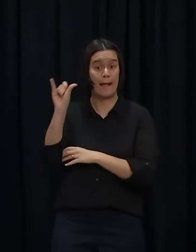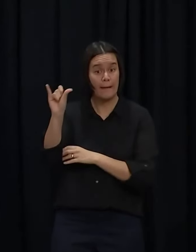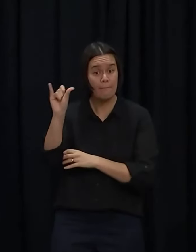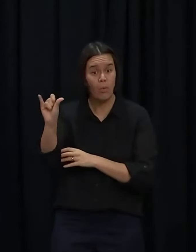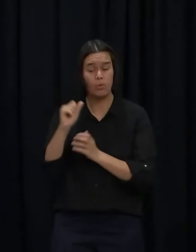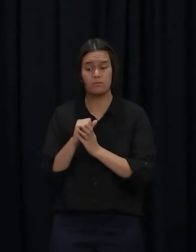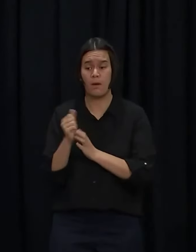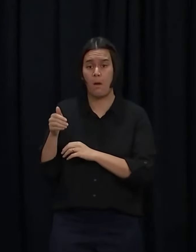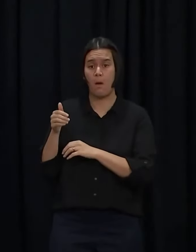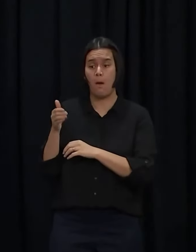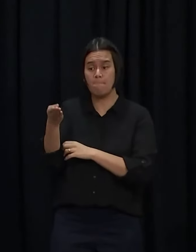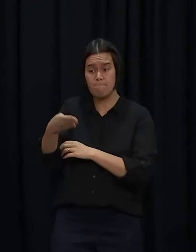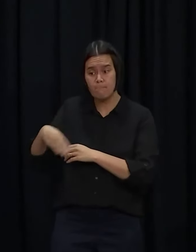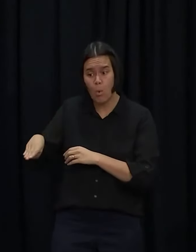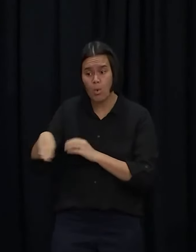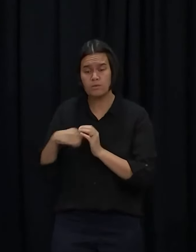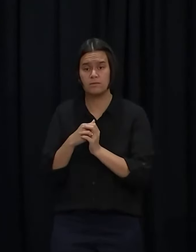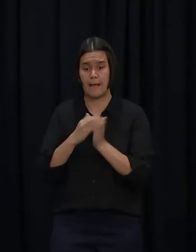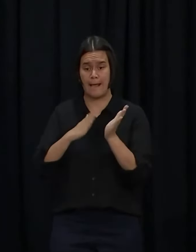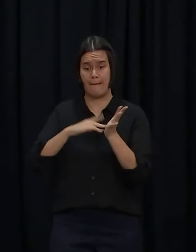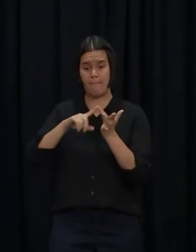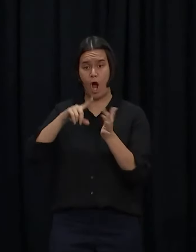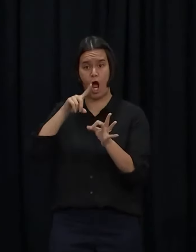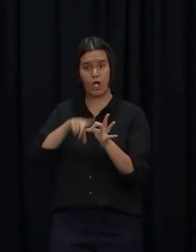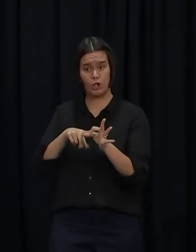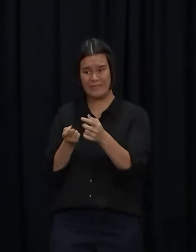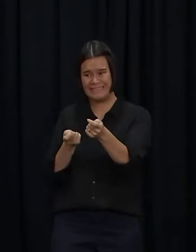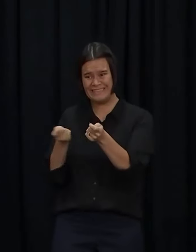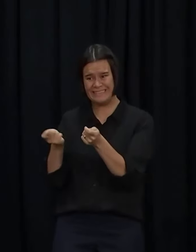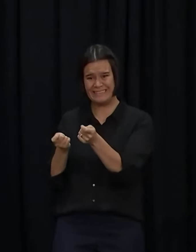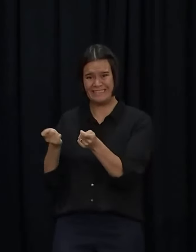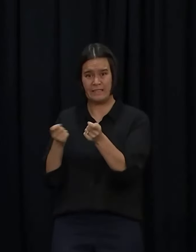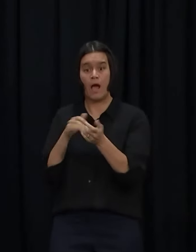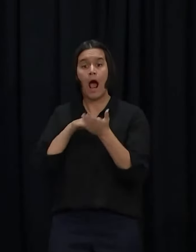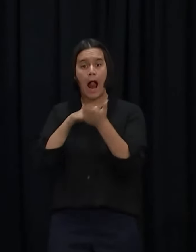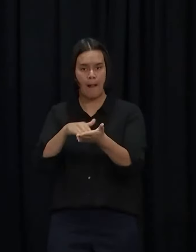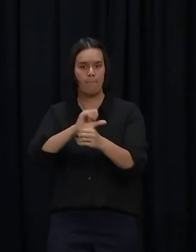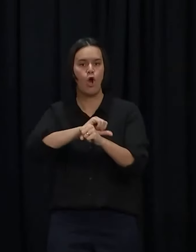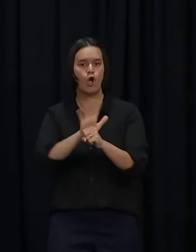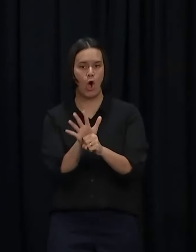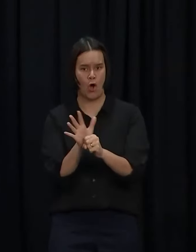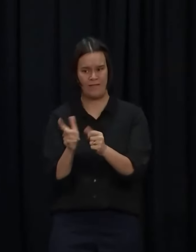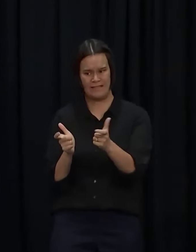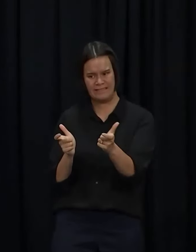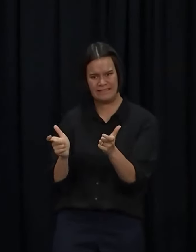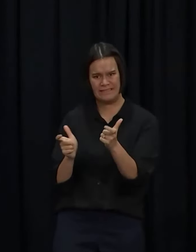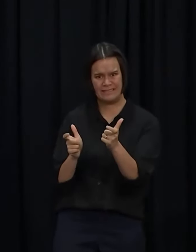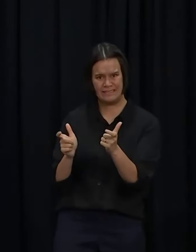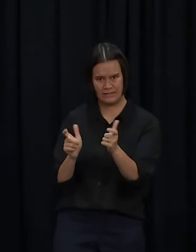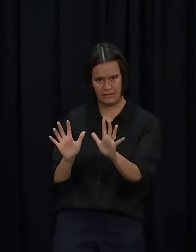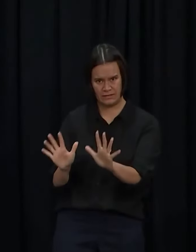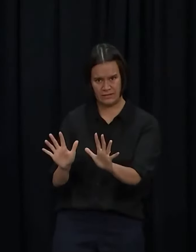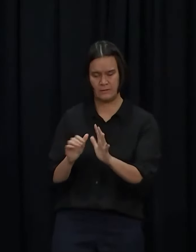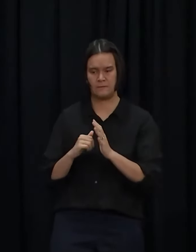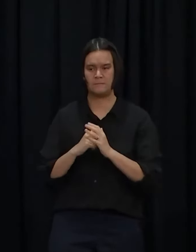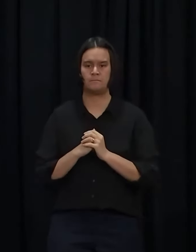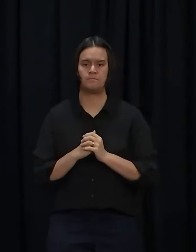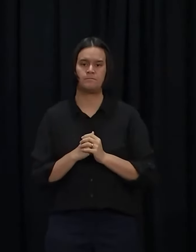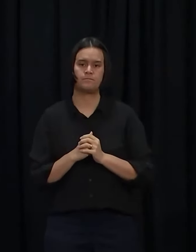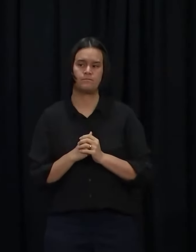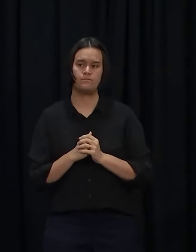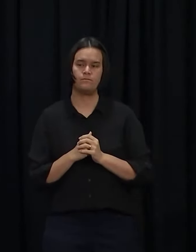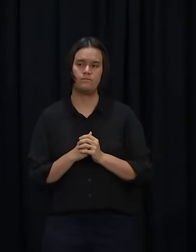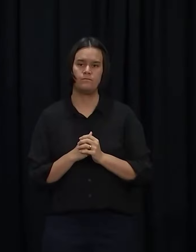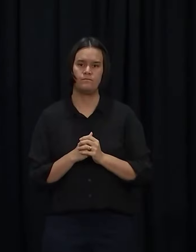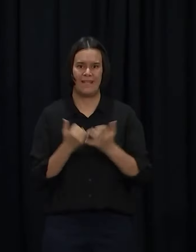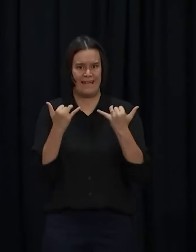into our community versus what the rest of the world has seen. And that's allowed us to see now the rates of boosters already available